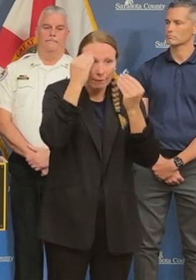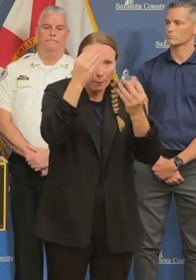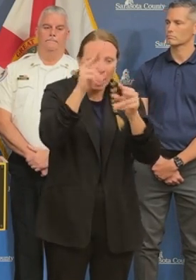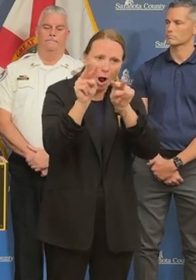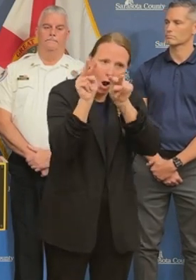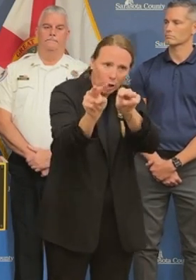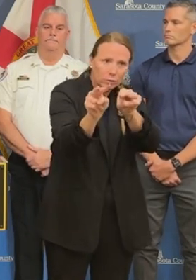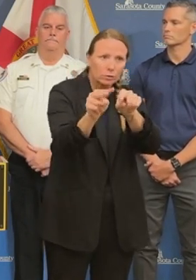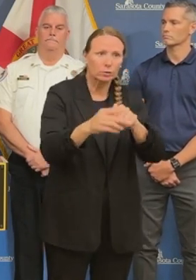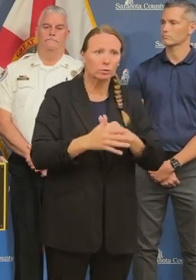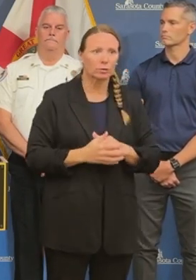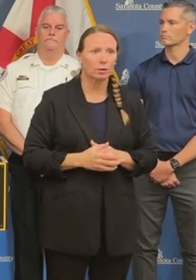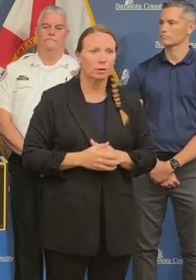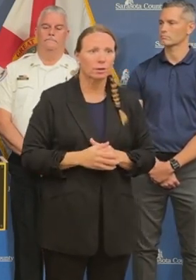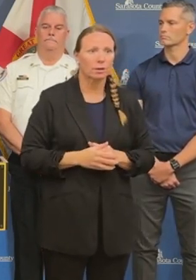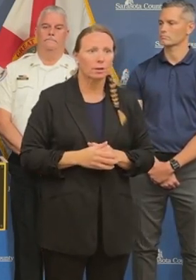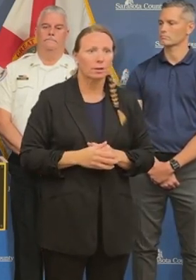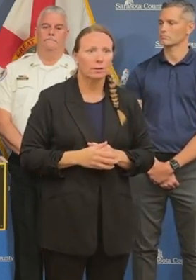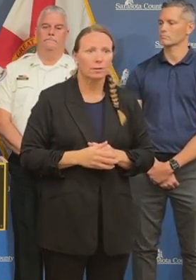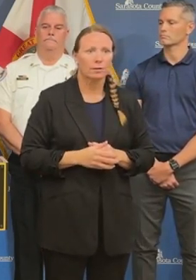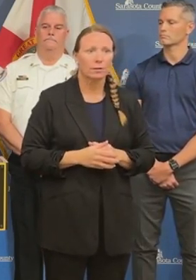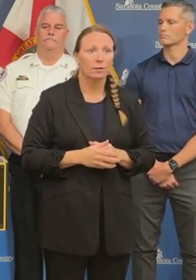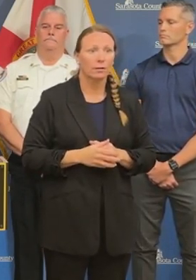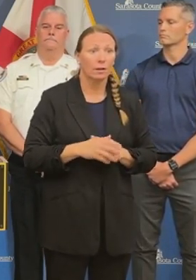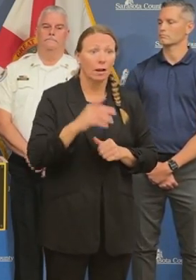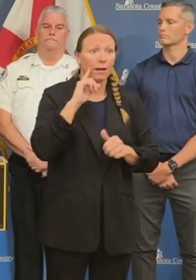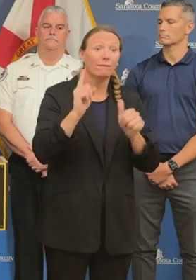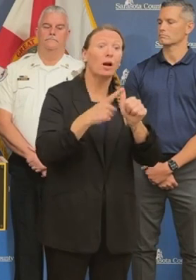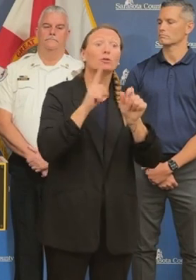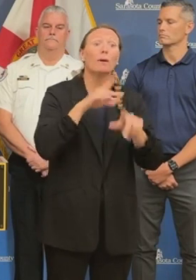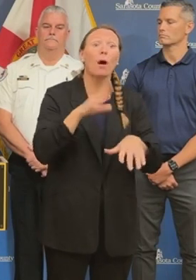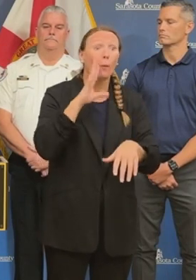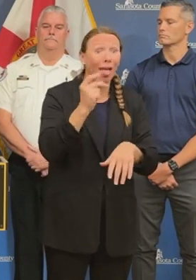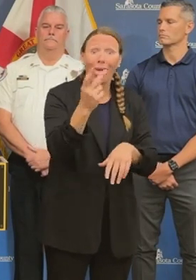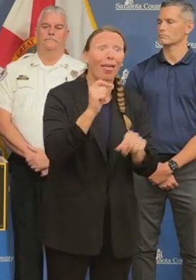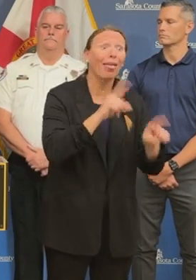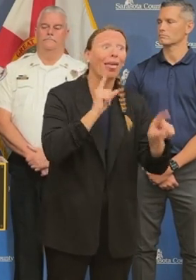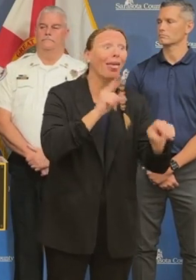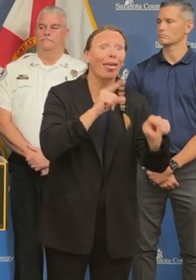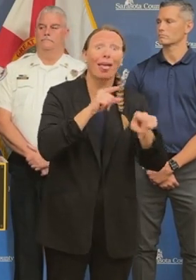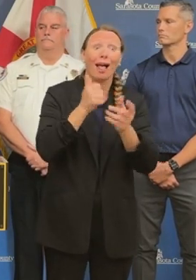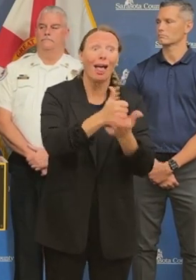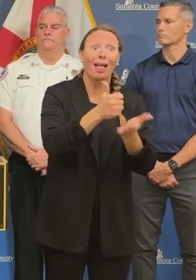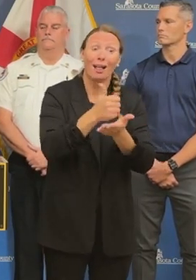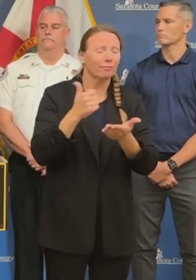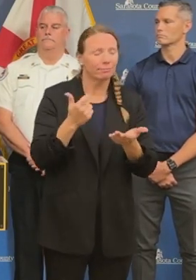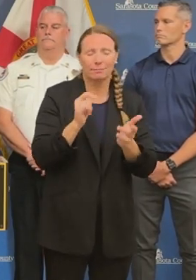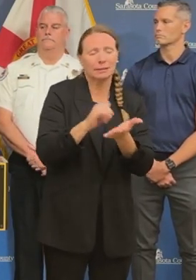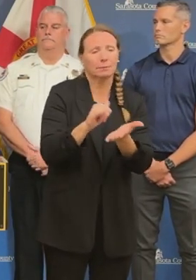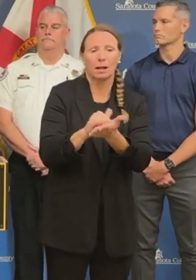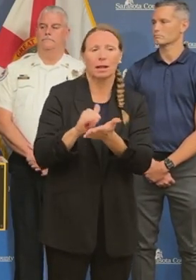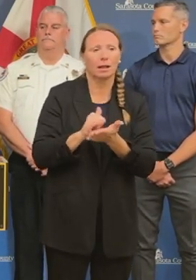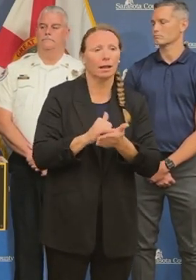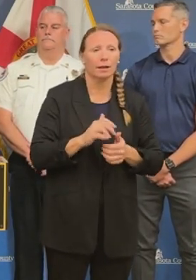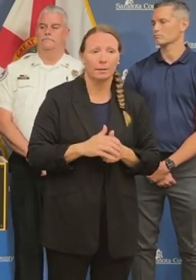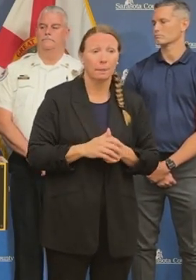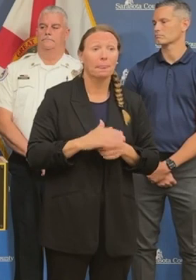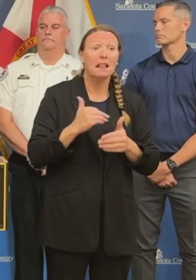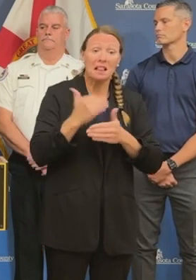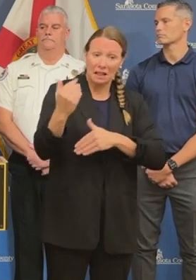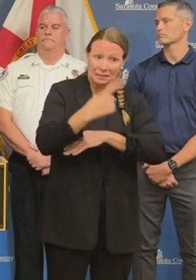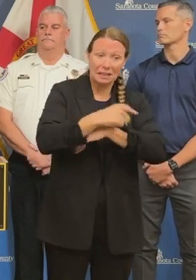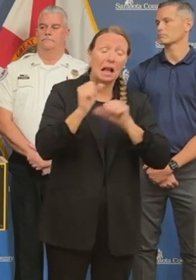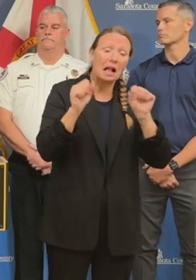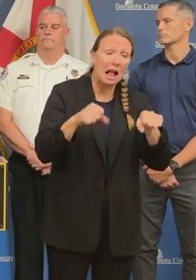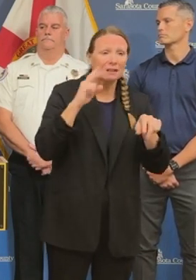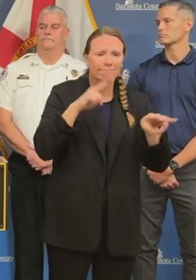enforcement and first responders are not going to be there in the middle of this storm to help you. Certainly when the sun comes up the next day, we'll be out there doing